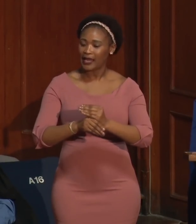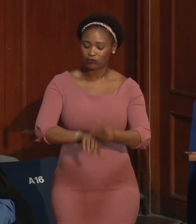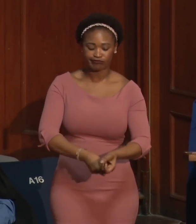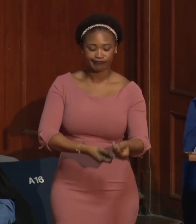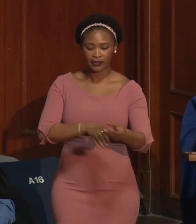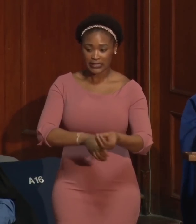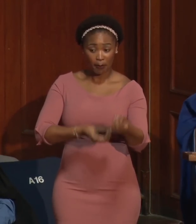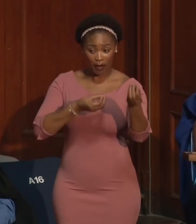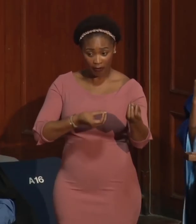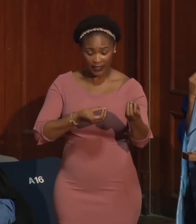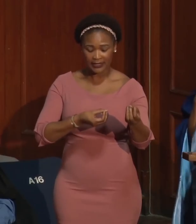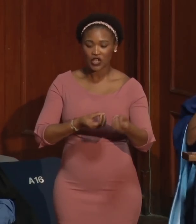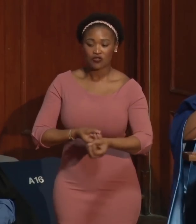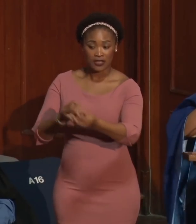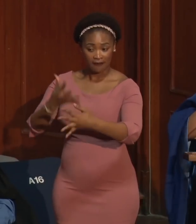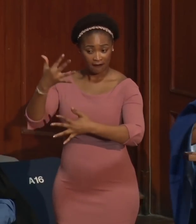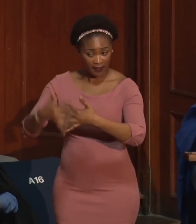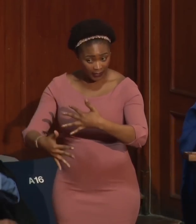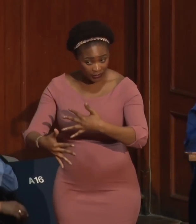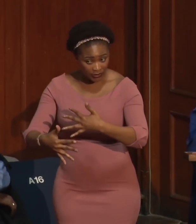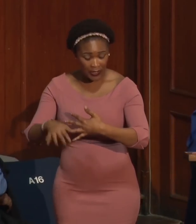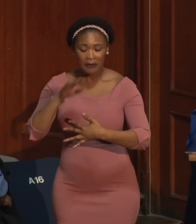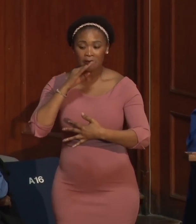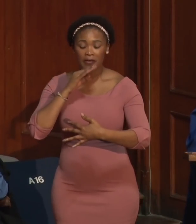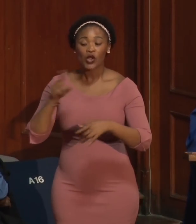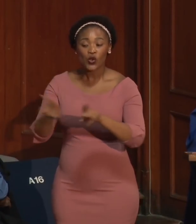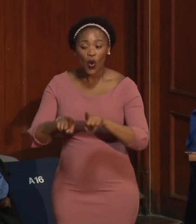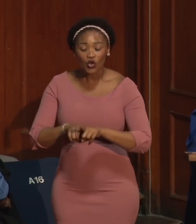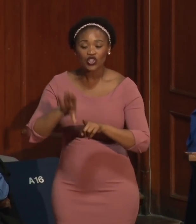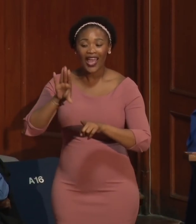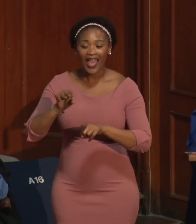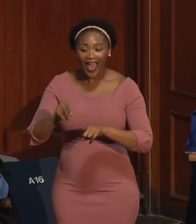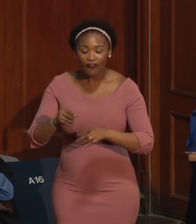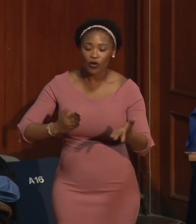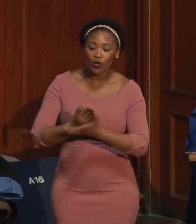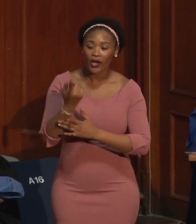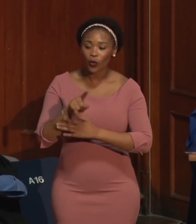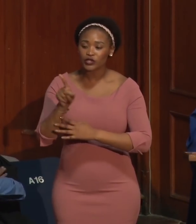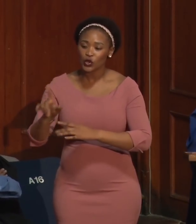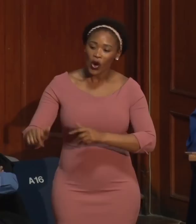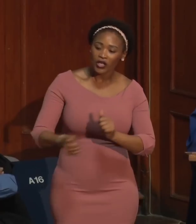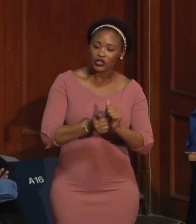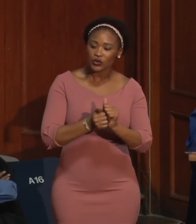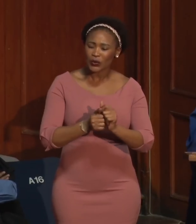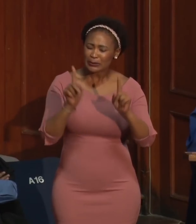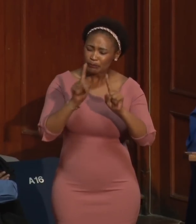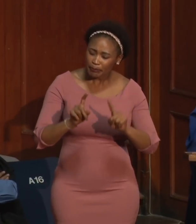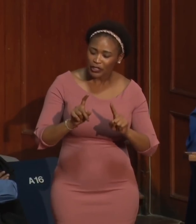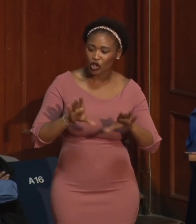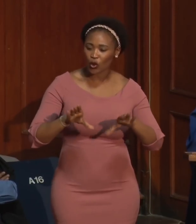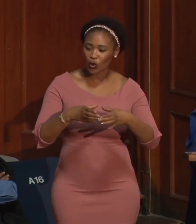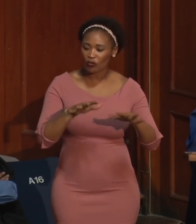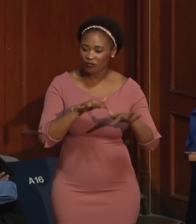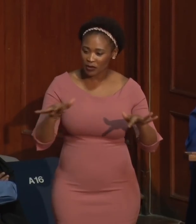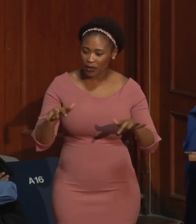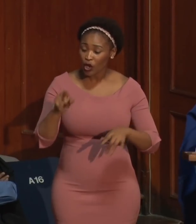and degrees conferred upon you tonight, you have also earned the right to be associated with a very special group of people. You can